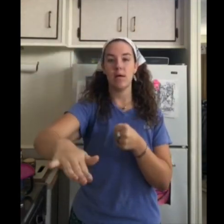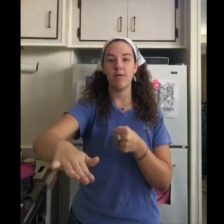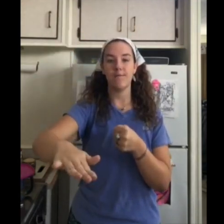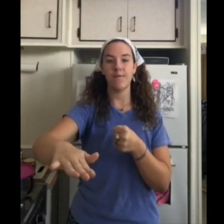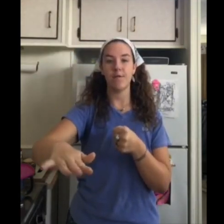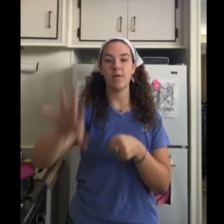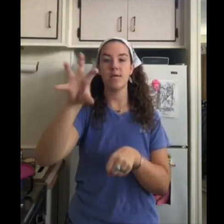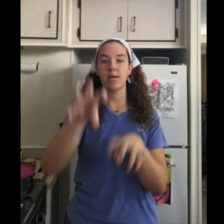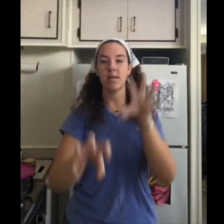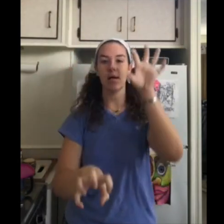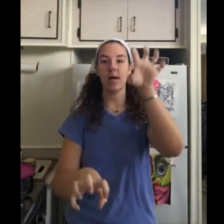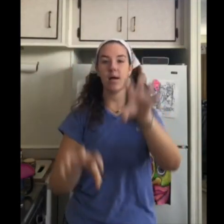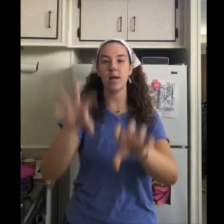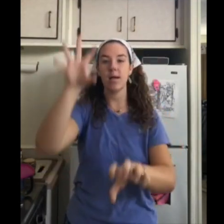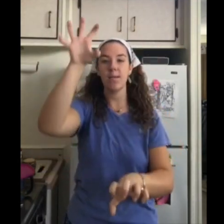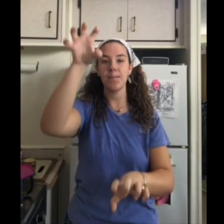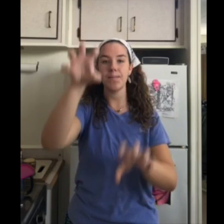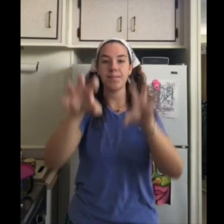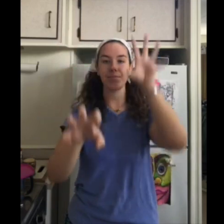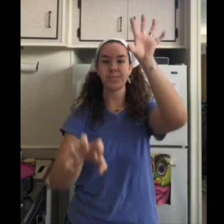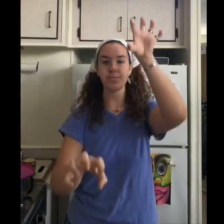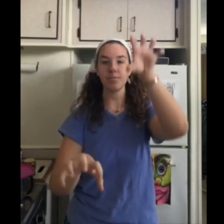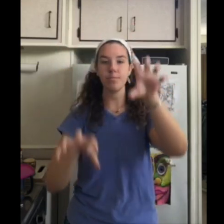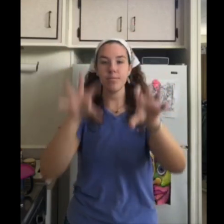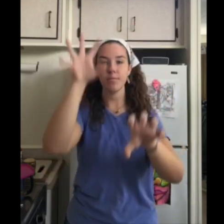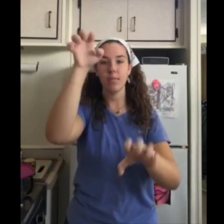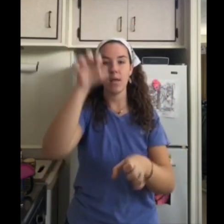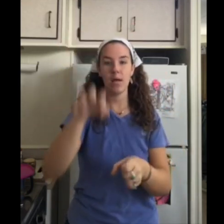enough to climb. Enough.